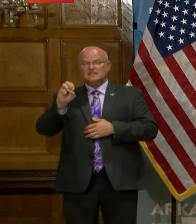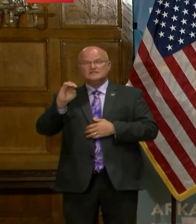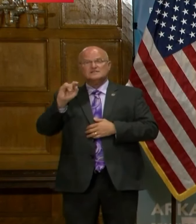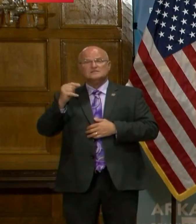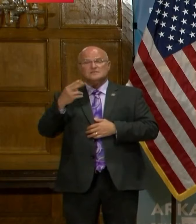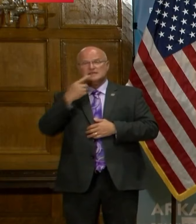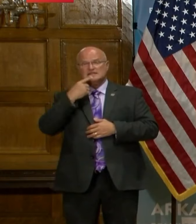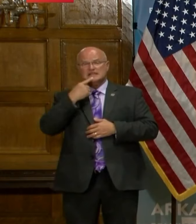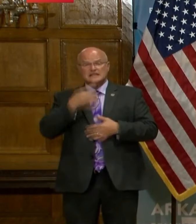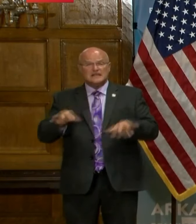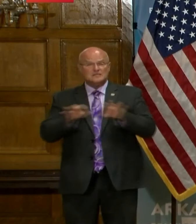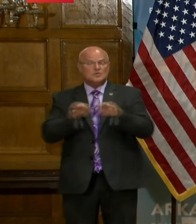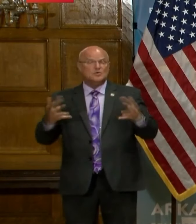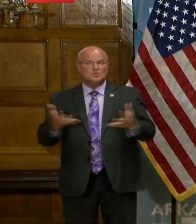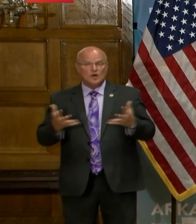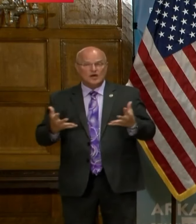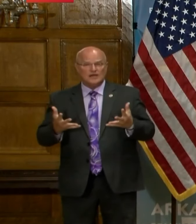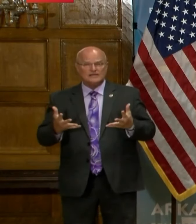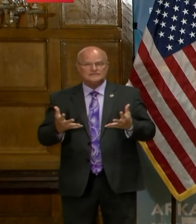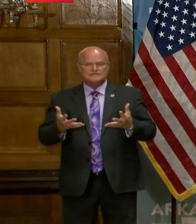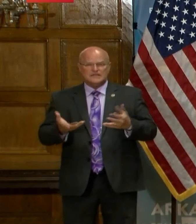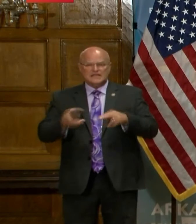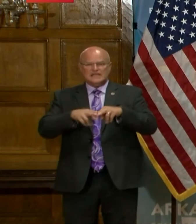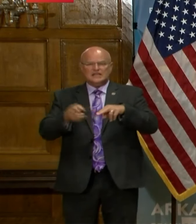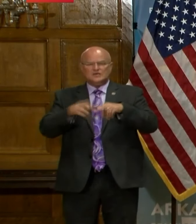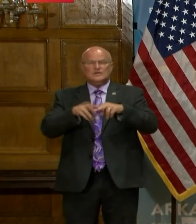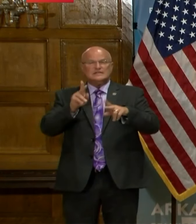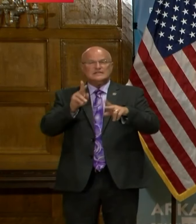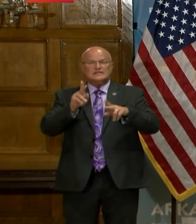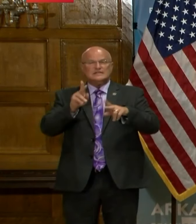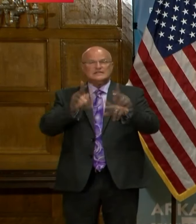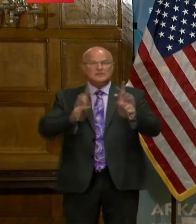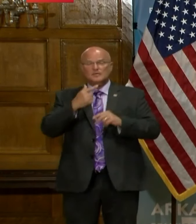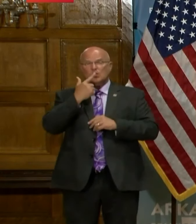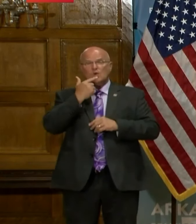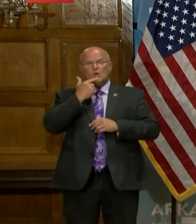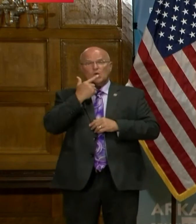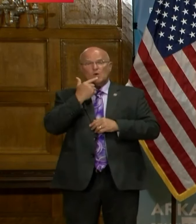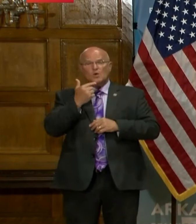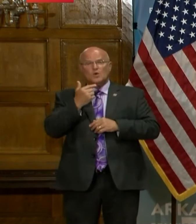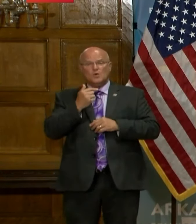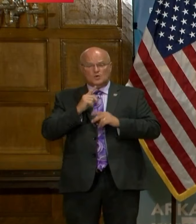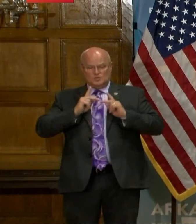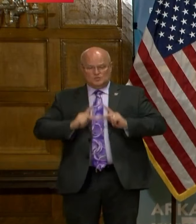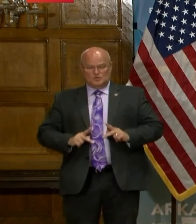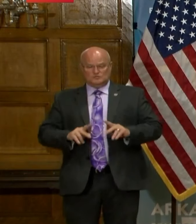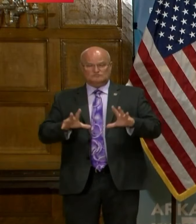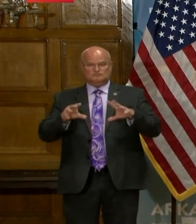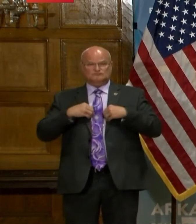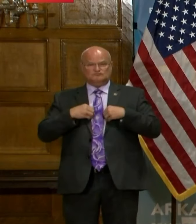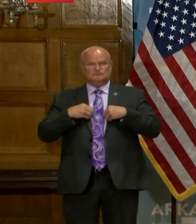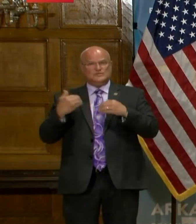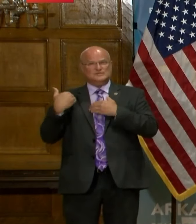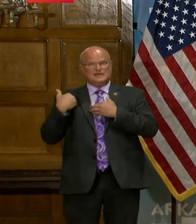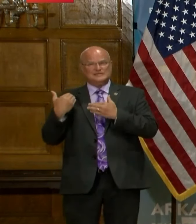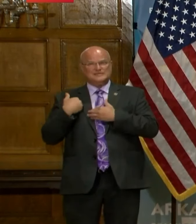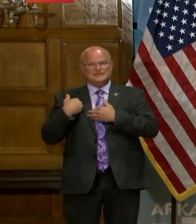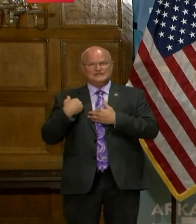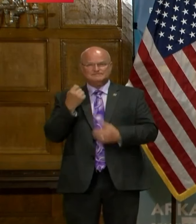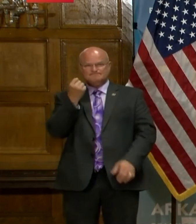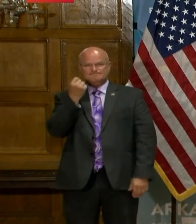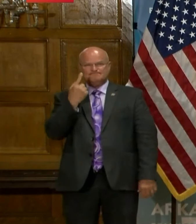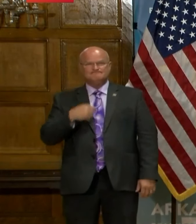most important thing is that somehow we increase the number of people who take personal responsibility and understand